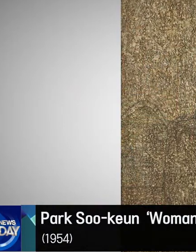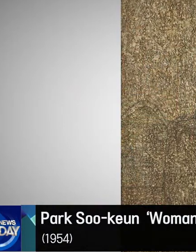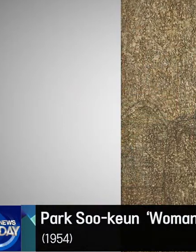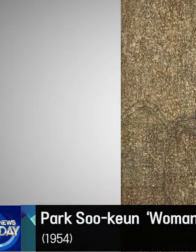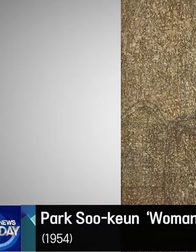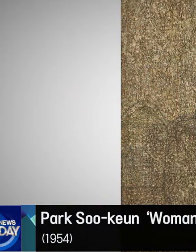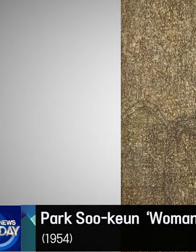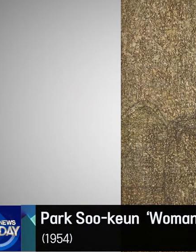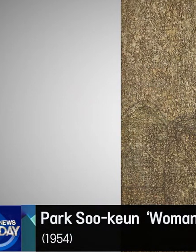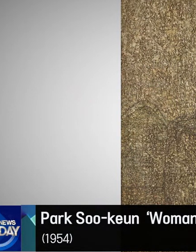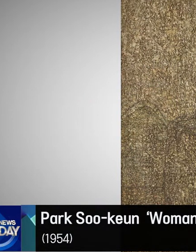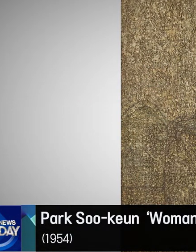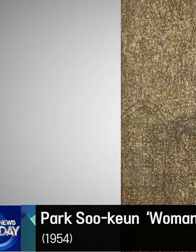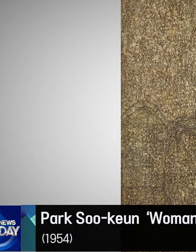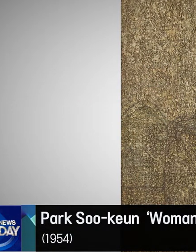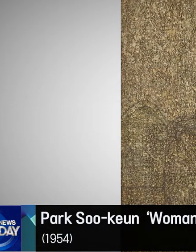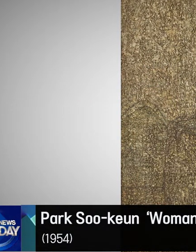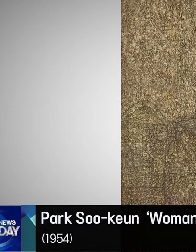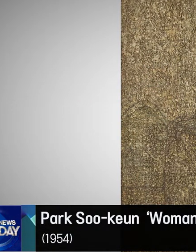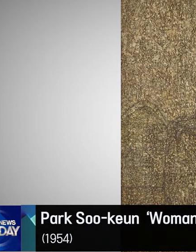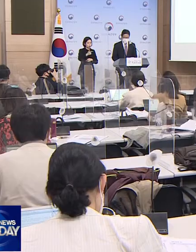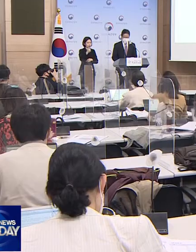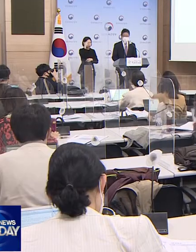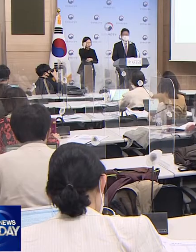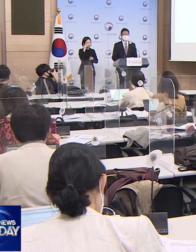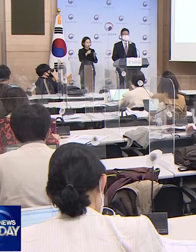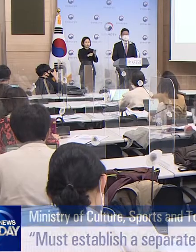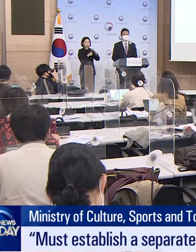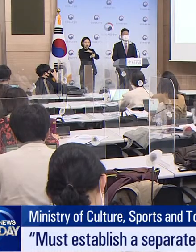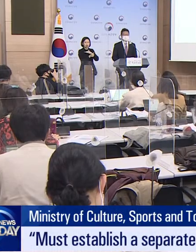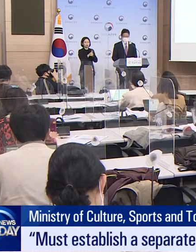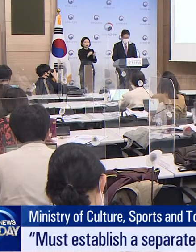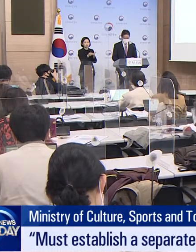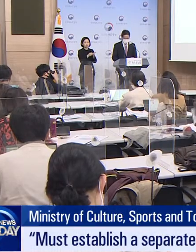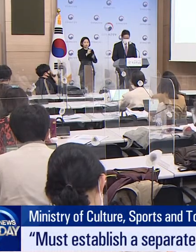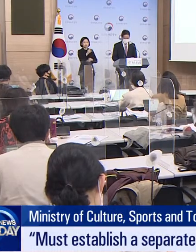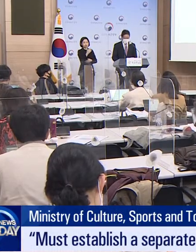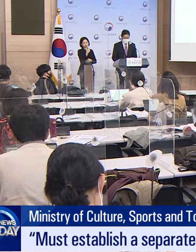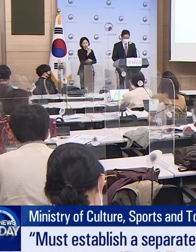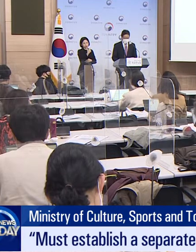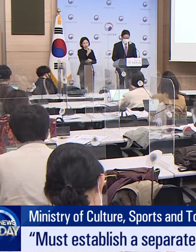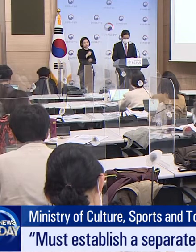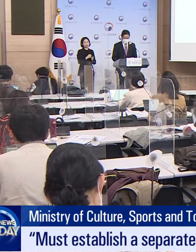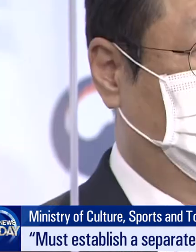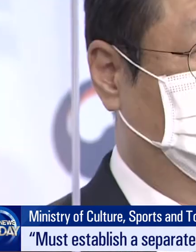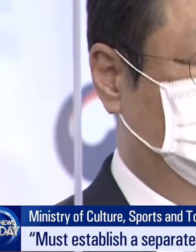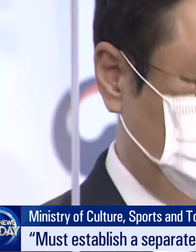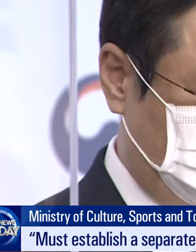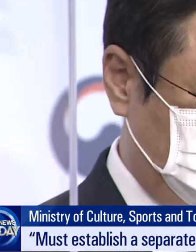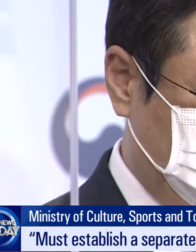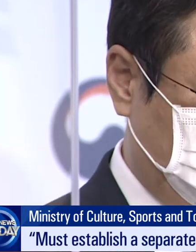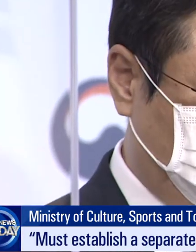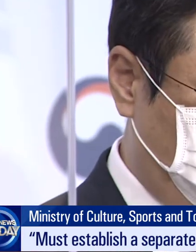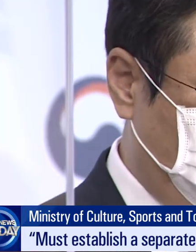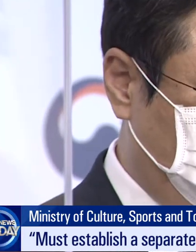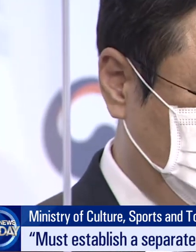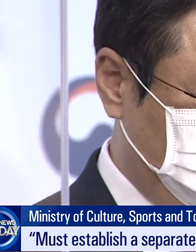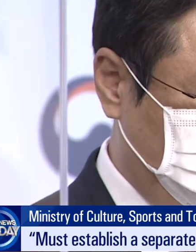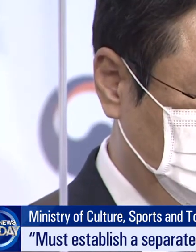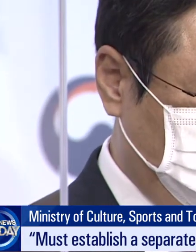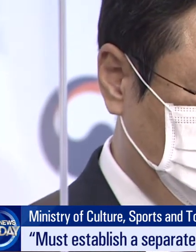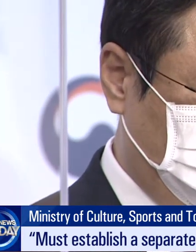who infused Western painting with Korean elements. Given the size and value of the donated artworks, the government believes a separate institution